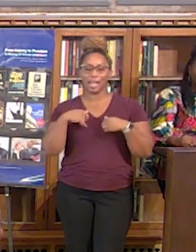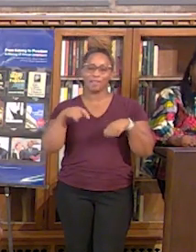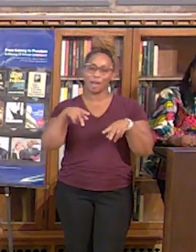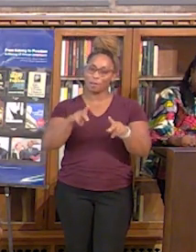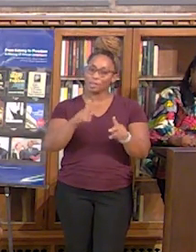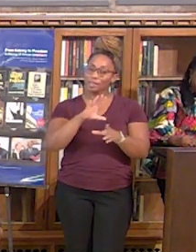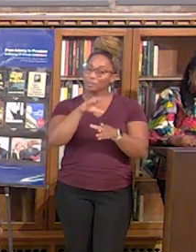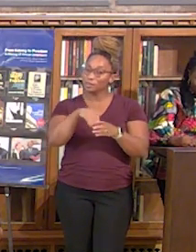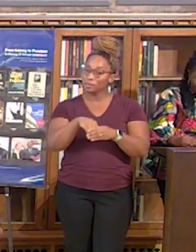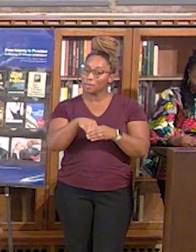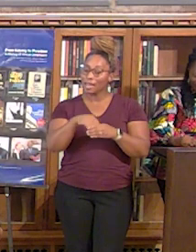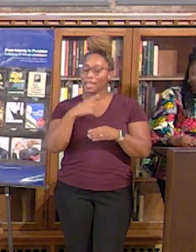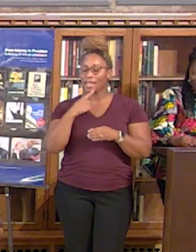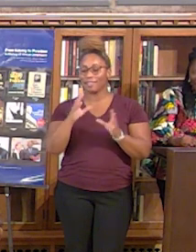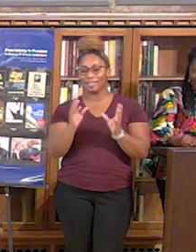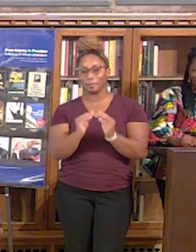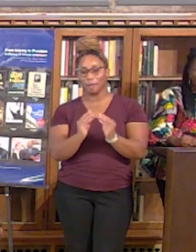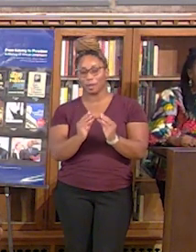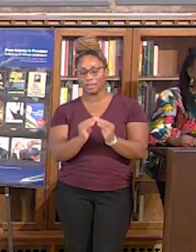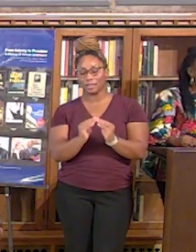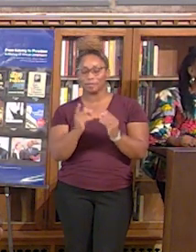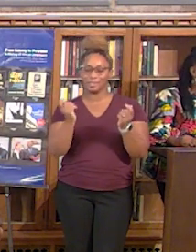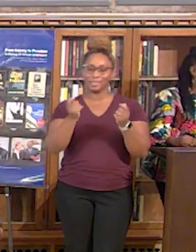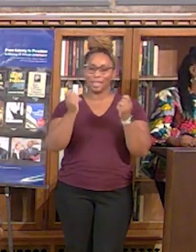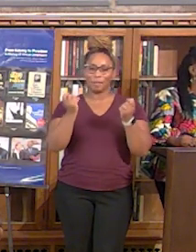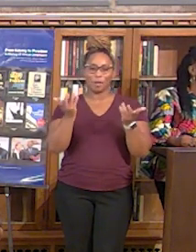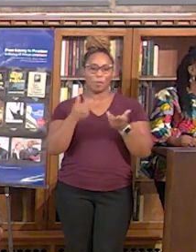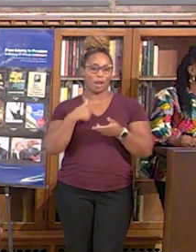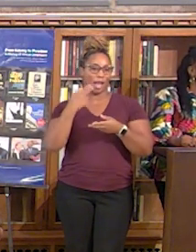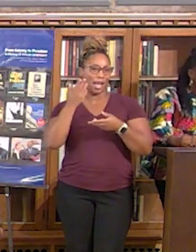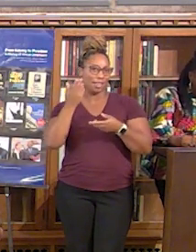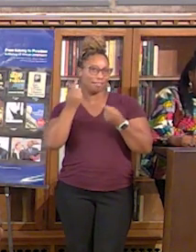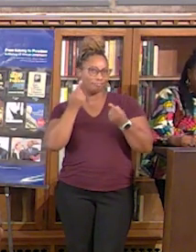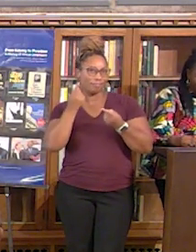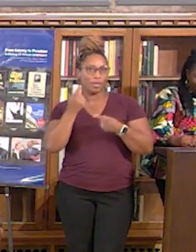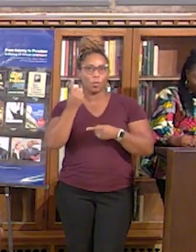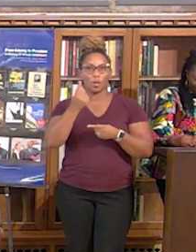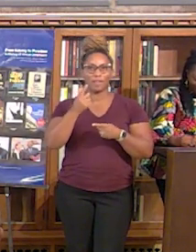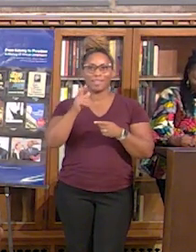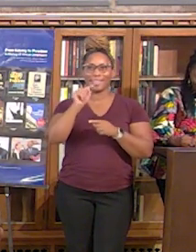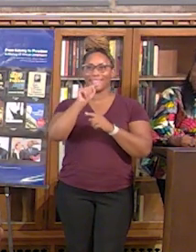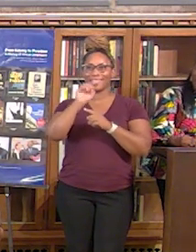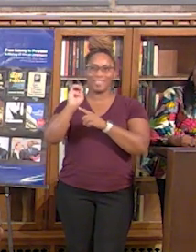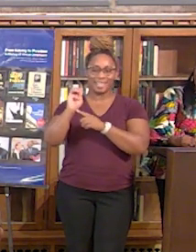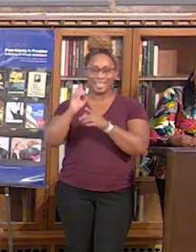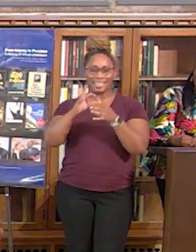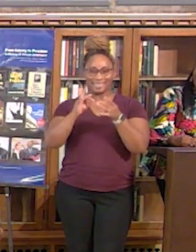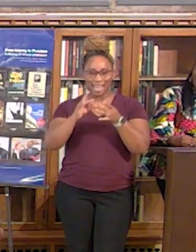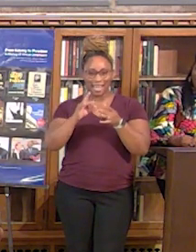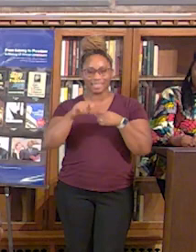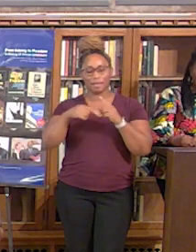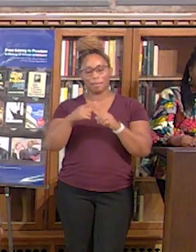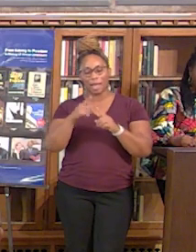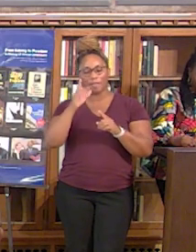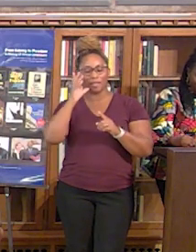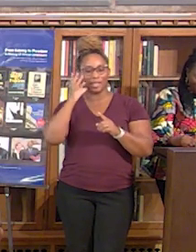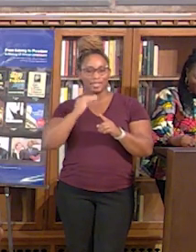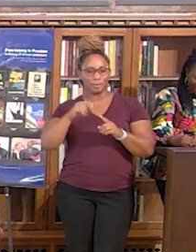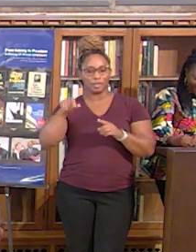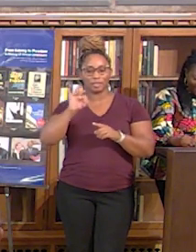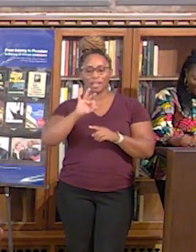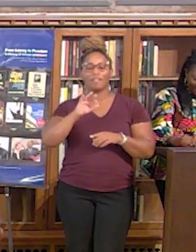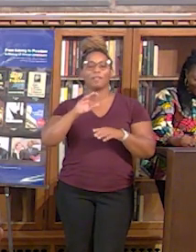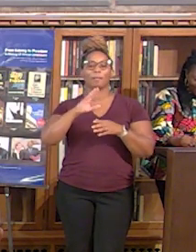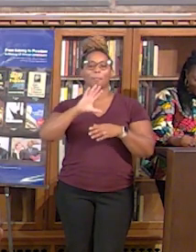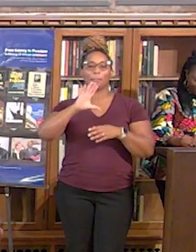opportunity to participate in this Symposium celebrating what I consider to be the definitive text about the experiences of black people